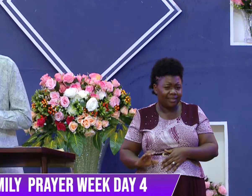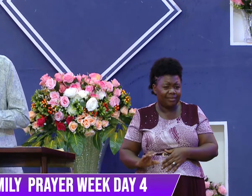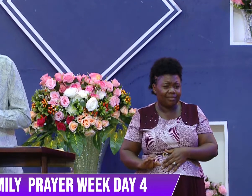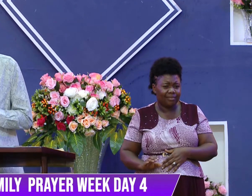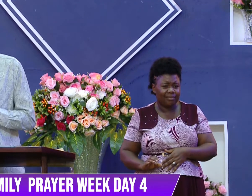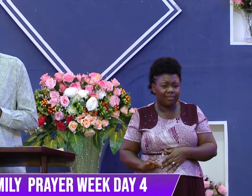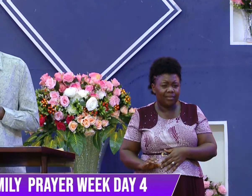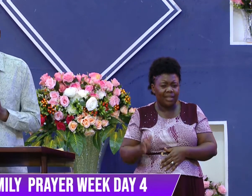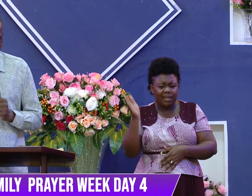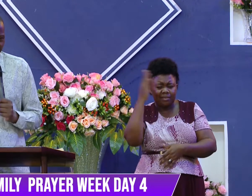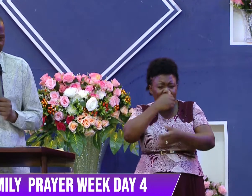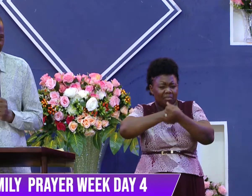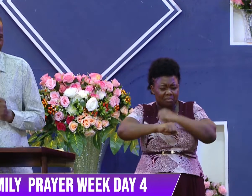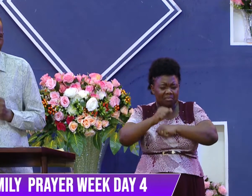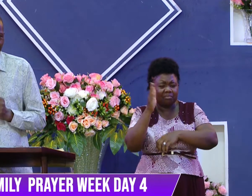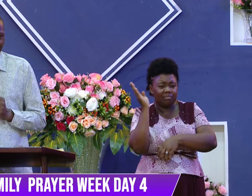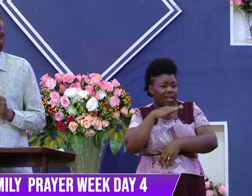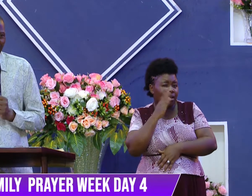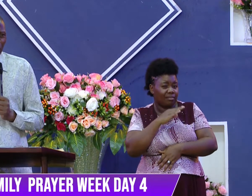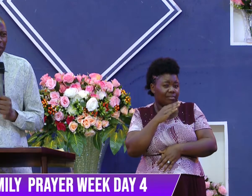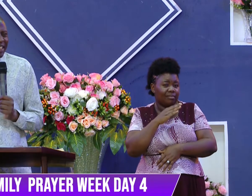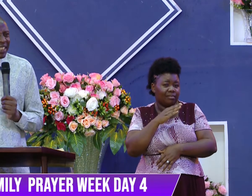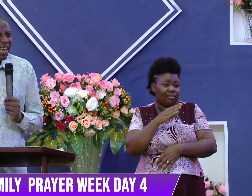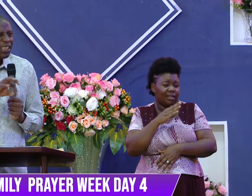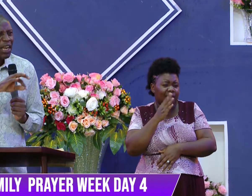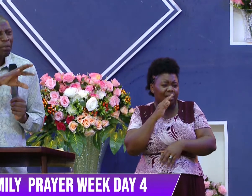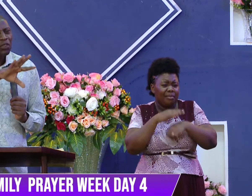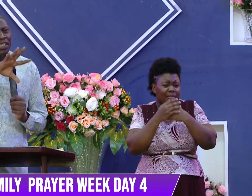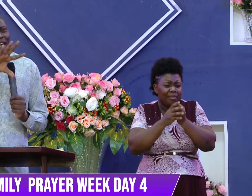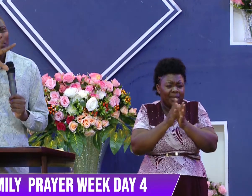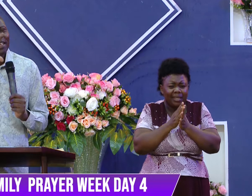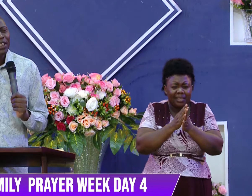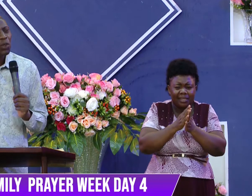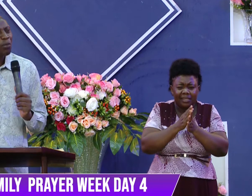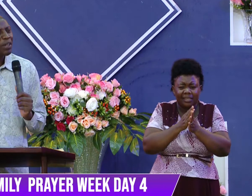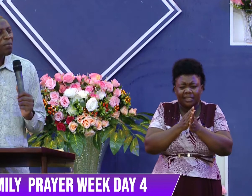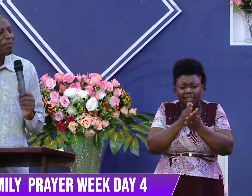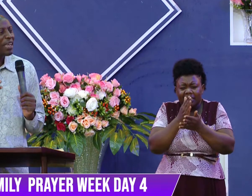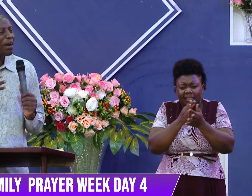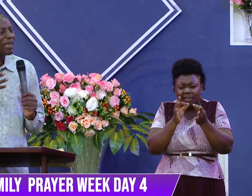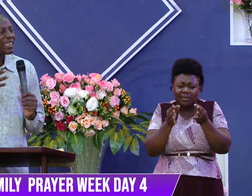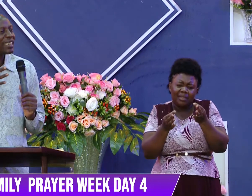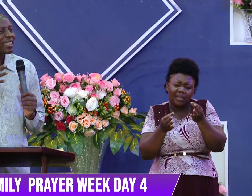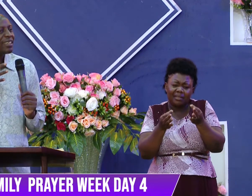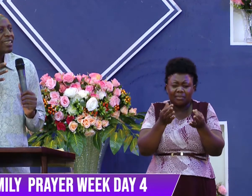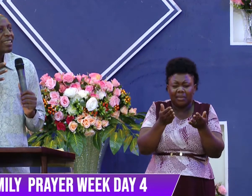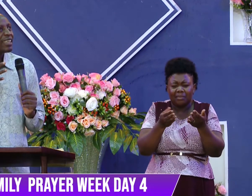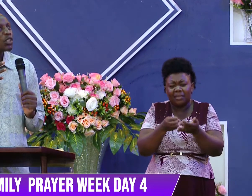actions, dead character, ewunyisa n'ebintu ekyandibadde eky'omuwendo Bible egamba